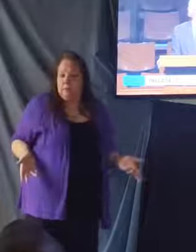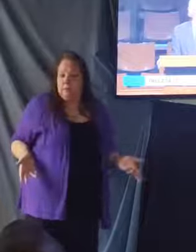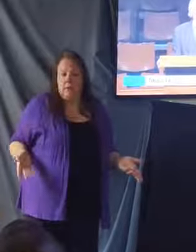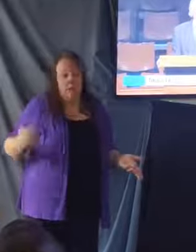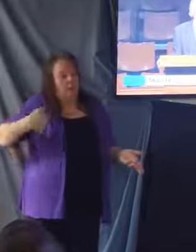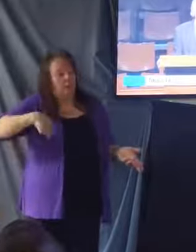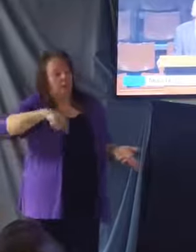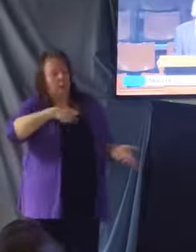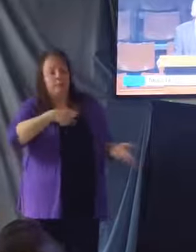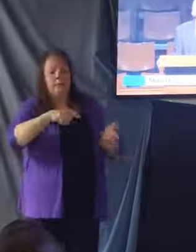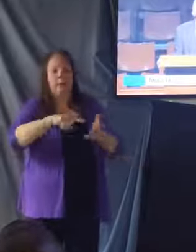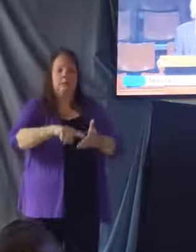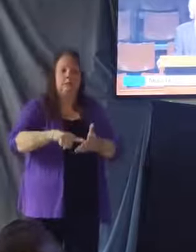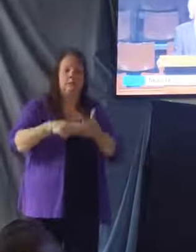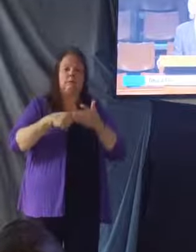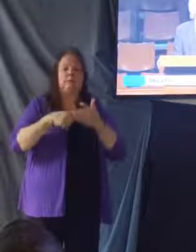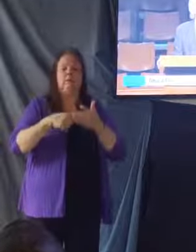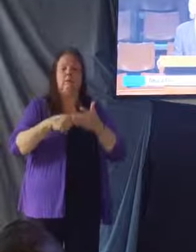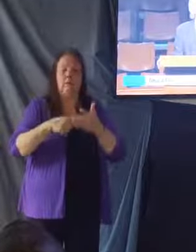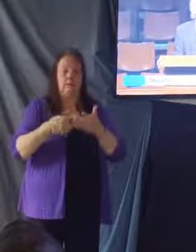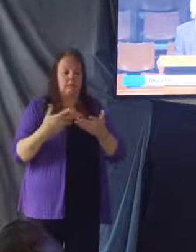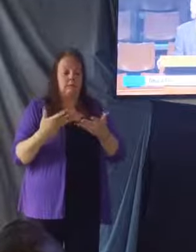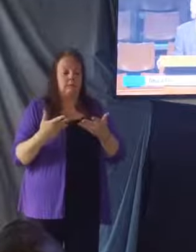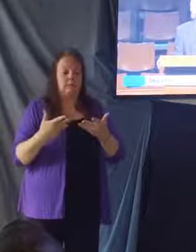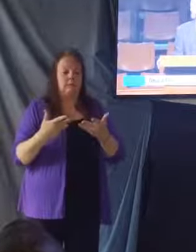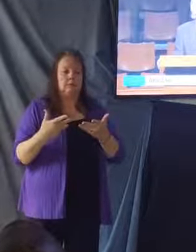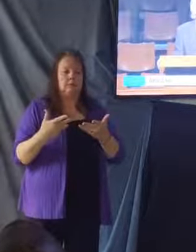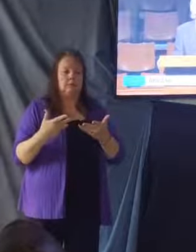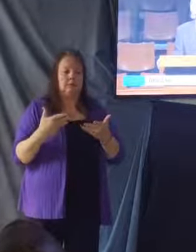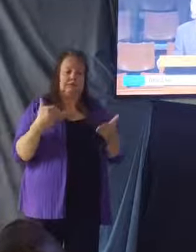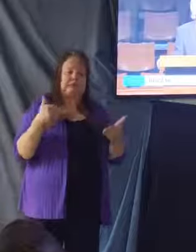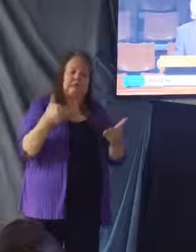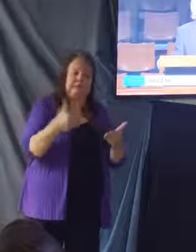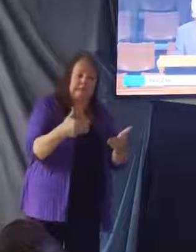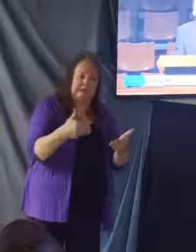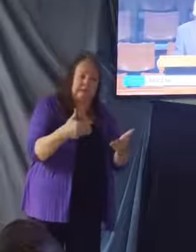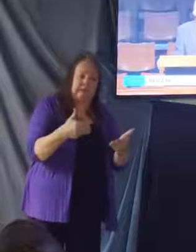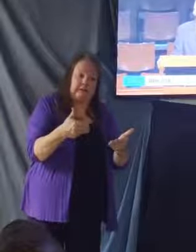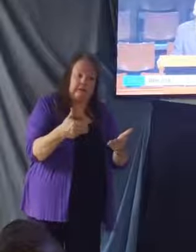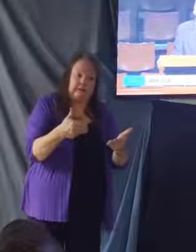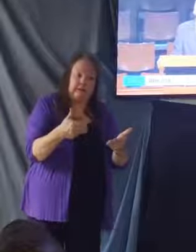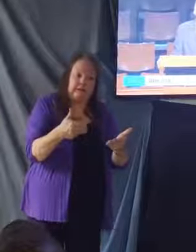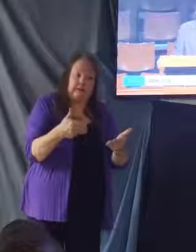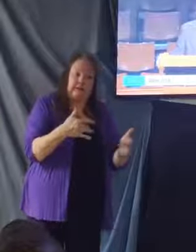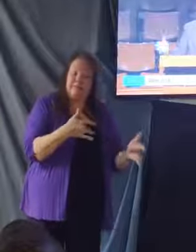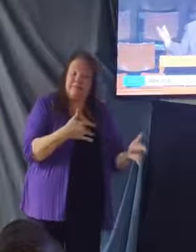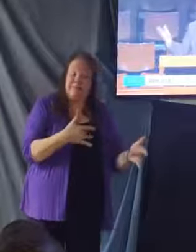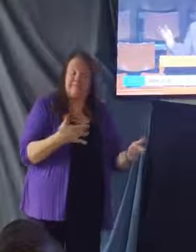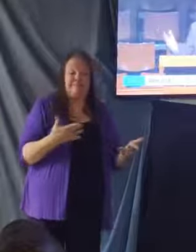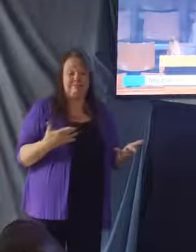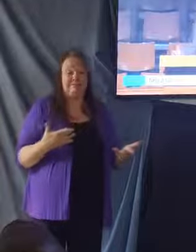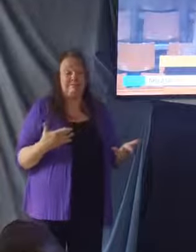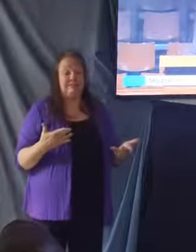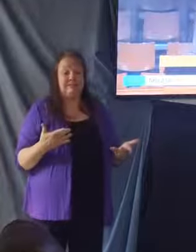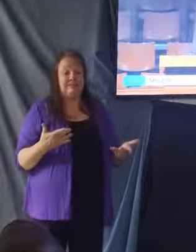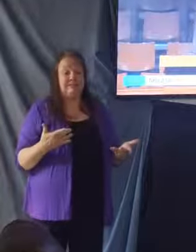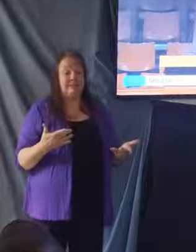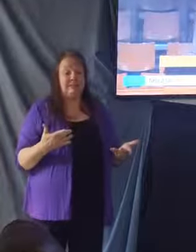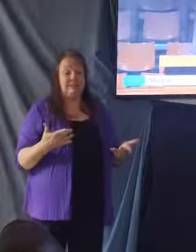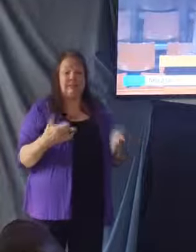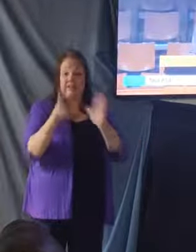Thus we're entering into the age of those last days, and even then, they'll probably... The